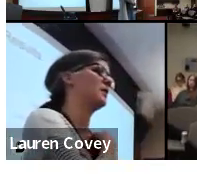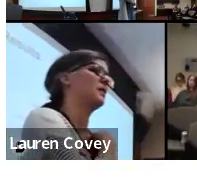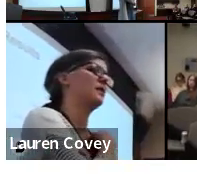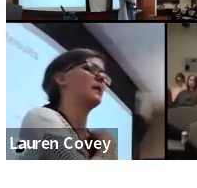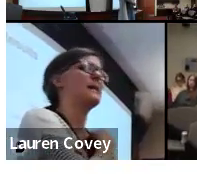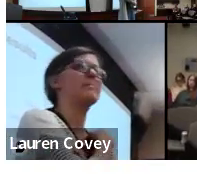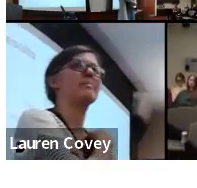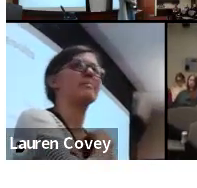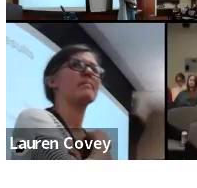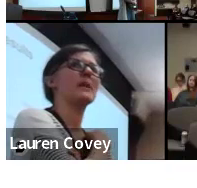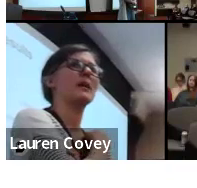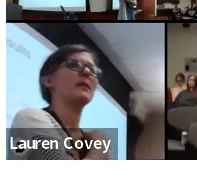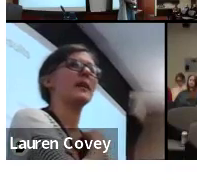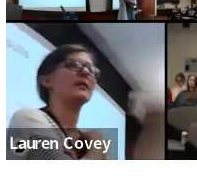you know,